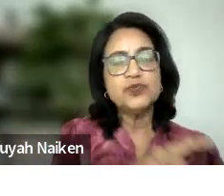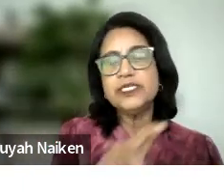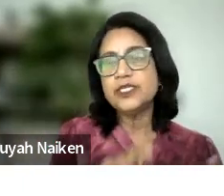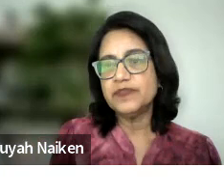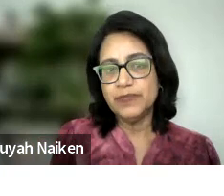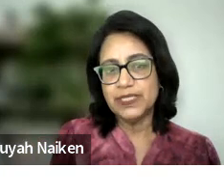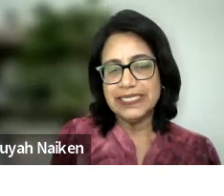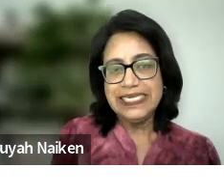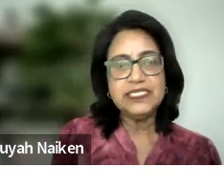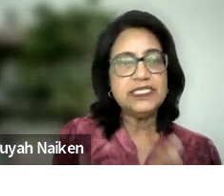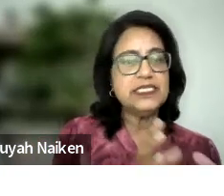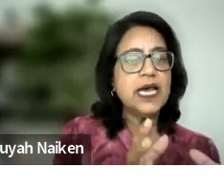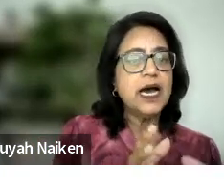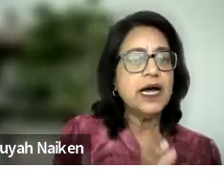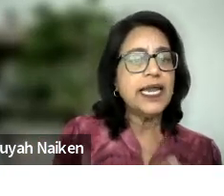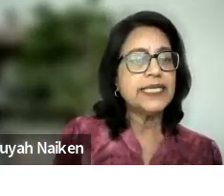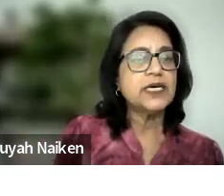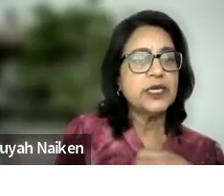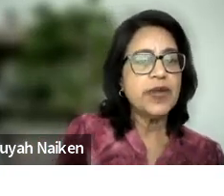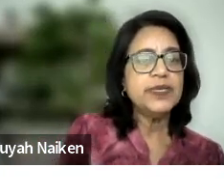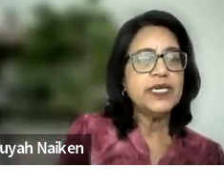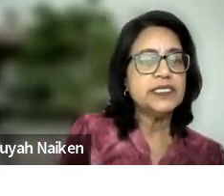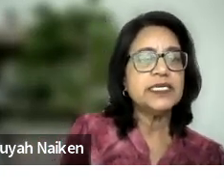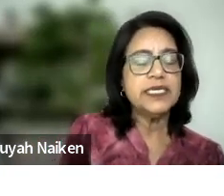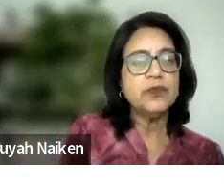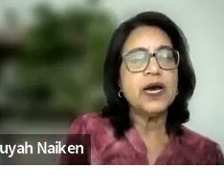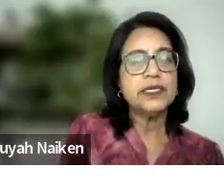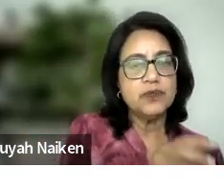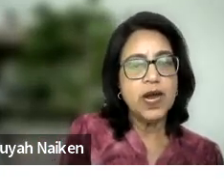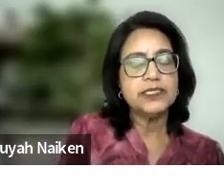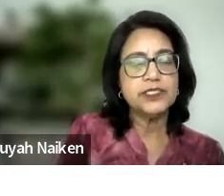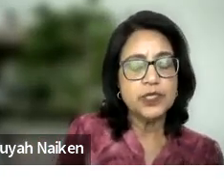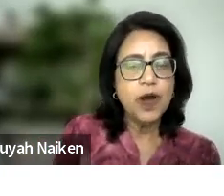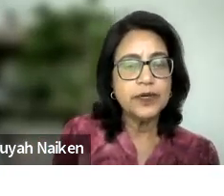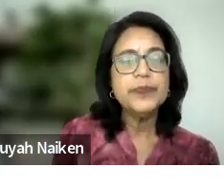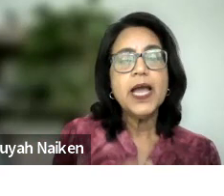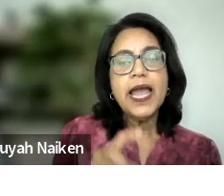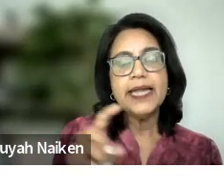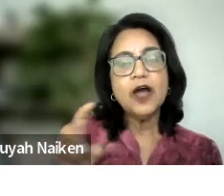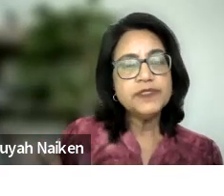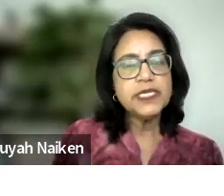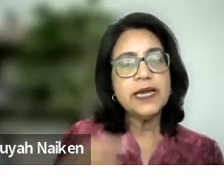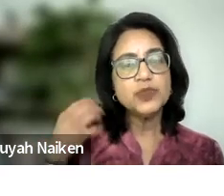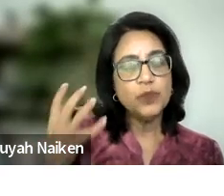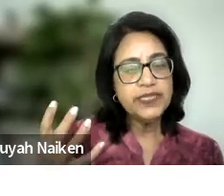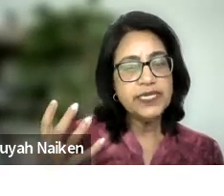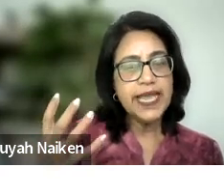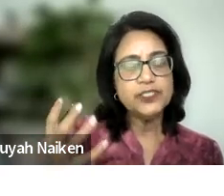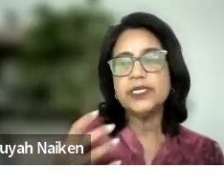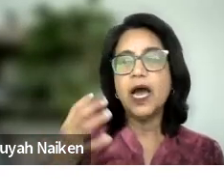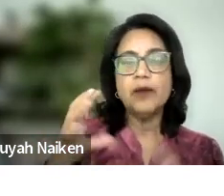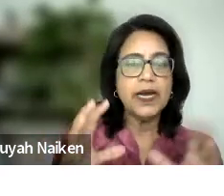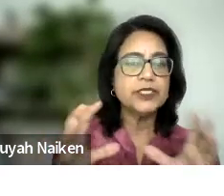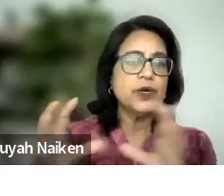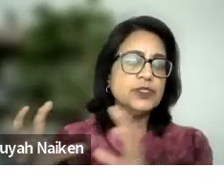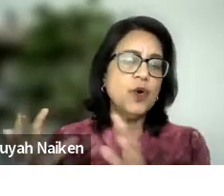have the countries of the Middle East, like Saudi Arabia, Turkey, Iran, Iraq, and so on. And oftentimes when we think